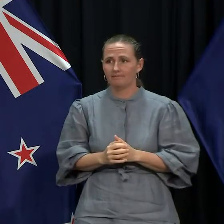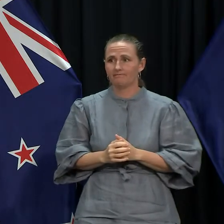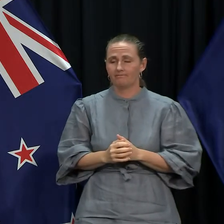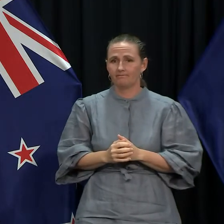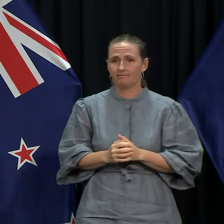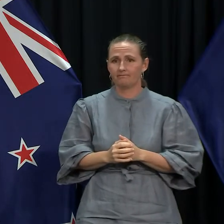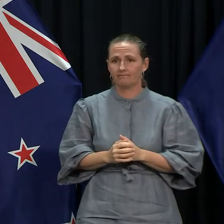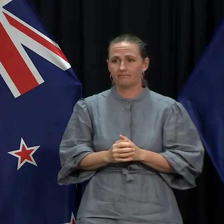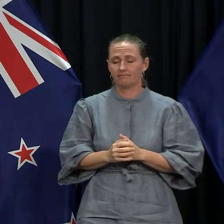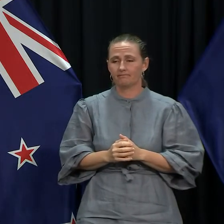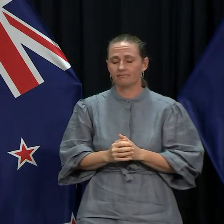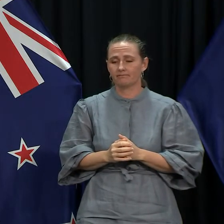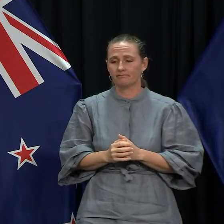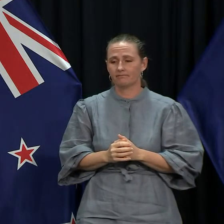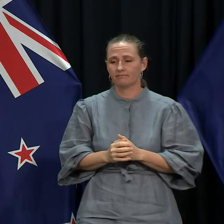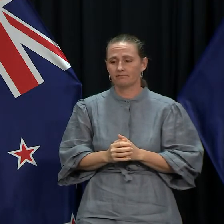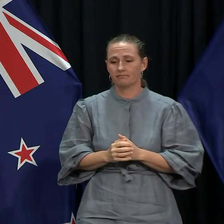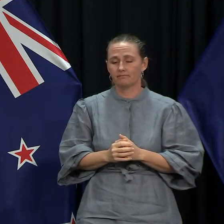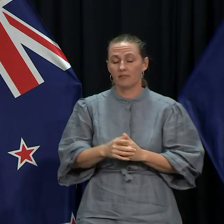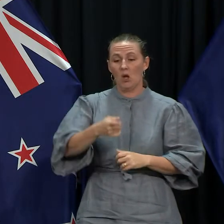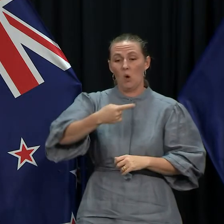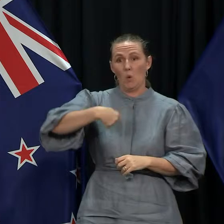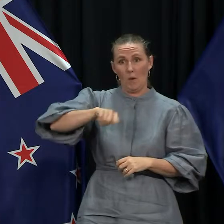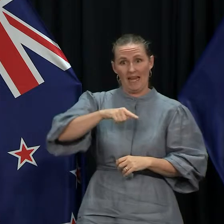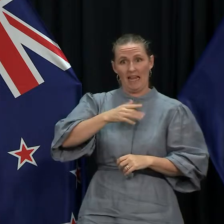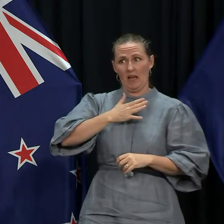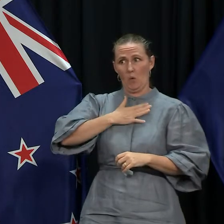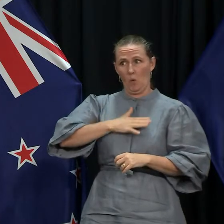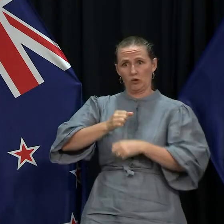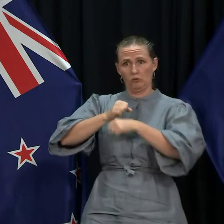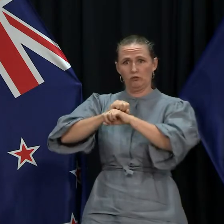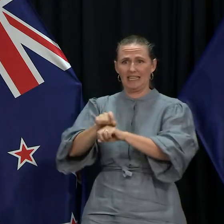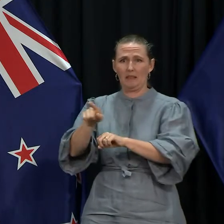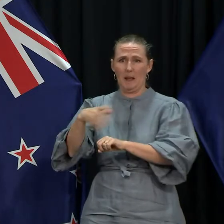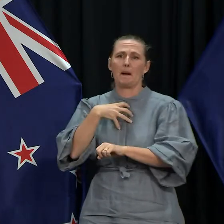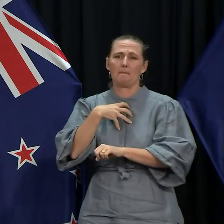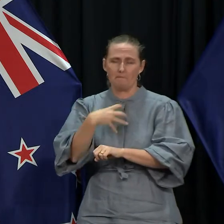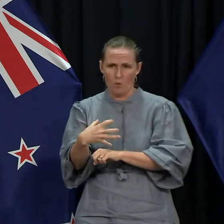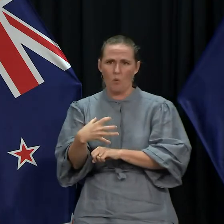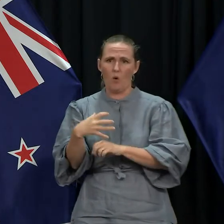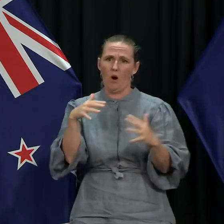protecting them against the prospect of potentially war crimes being committed,